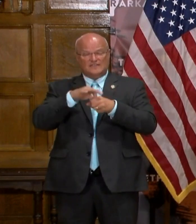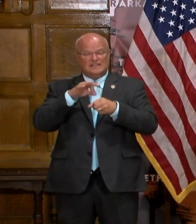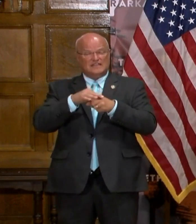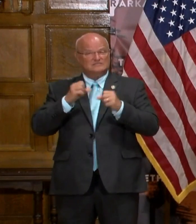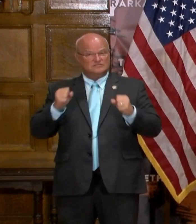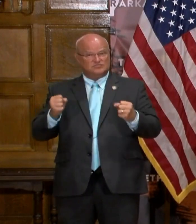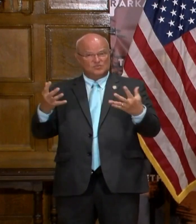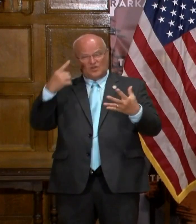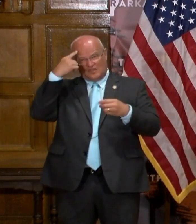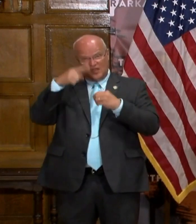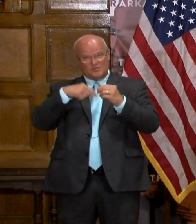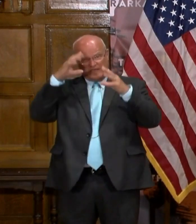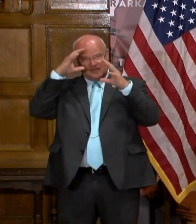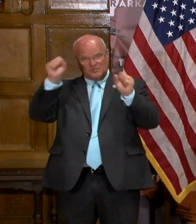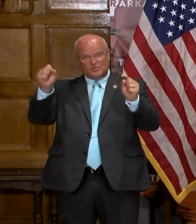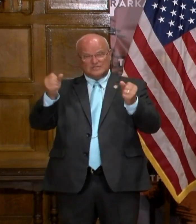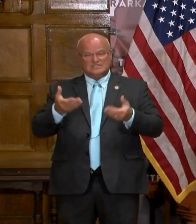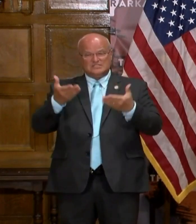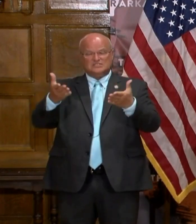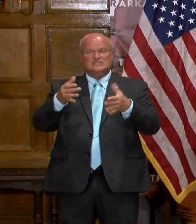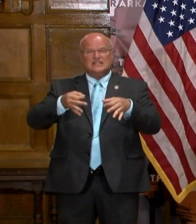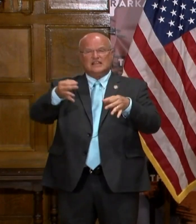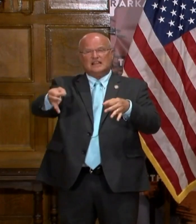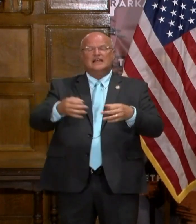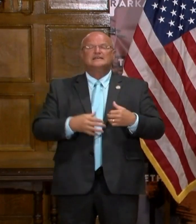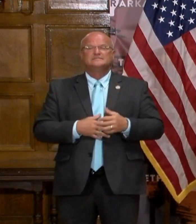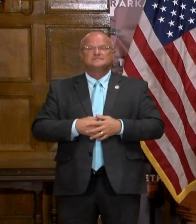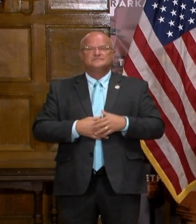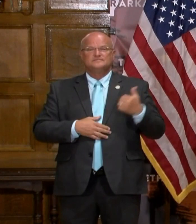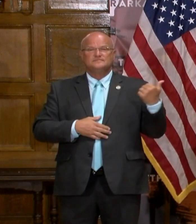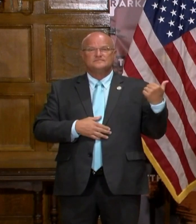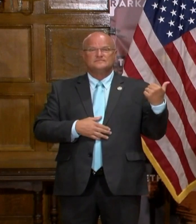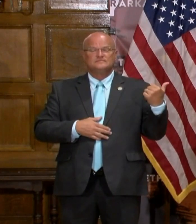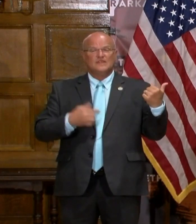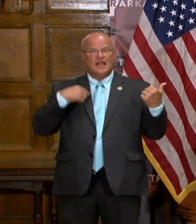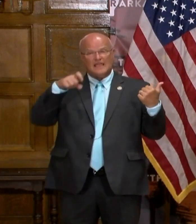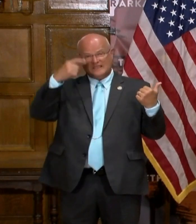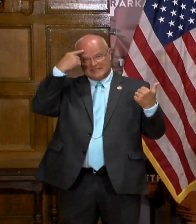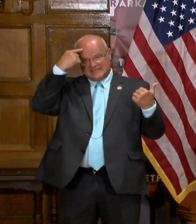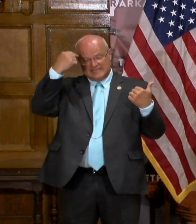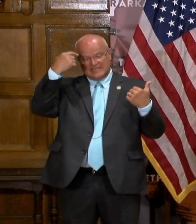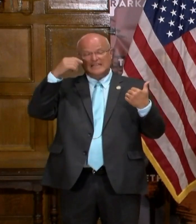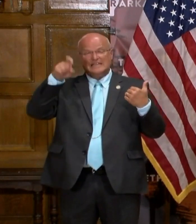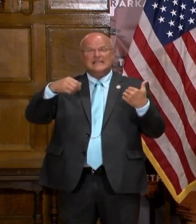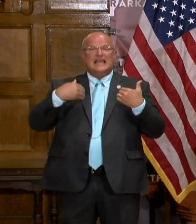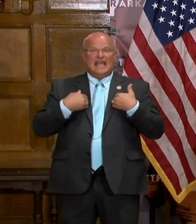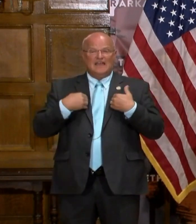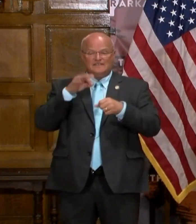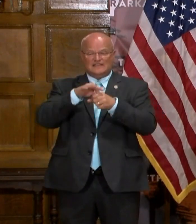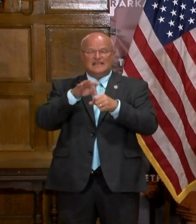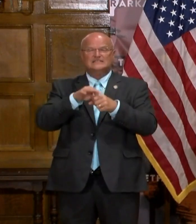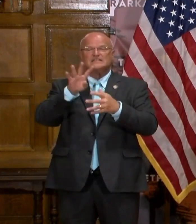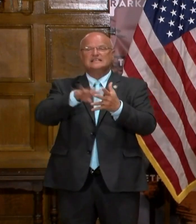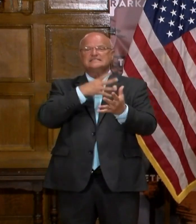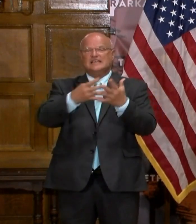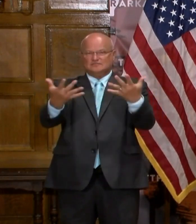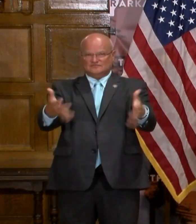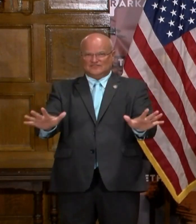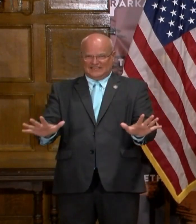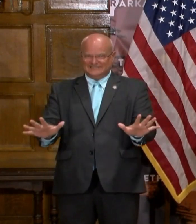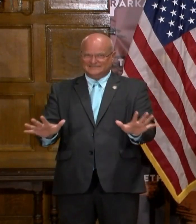are your thoughts about the President suggesting a delay? I think we need to have the election as scheduled.